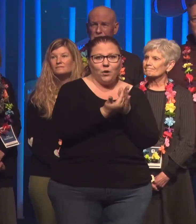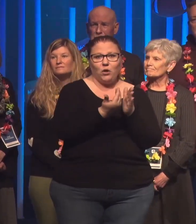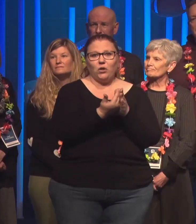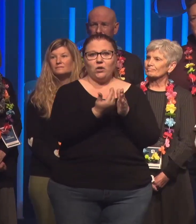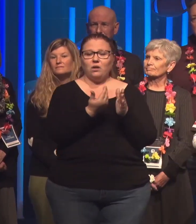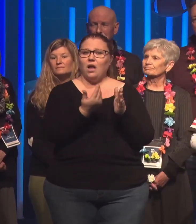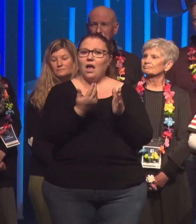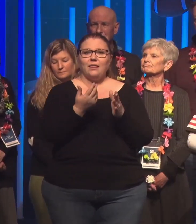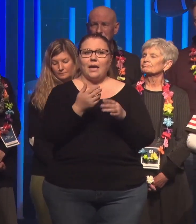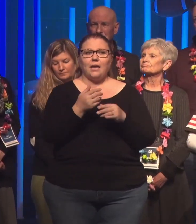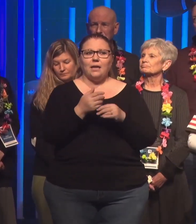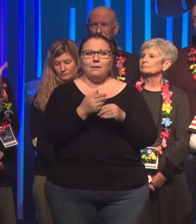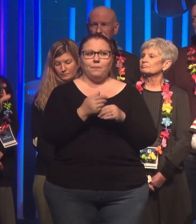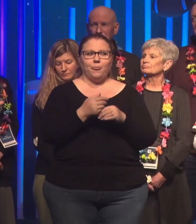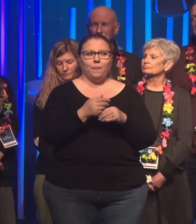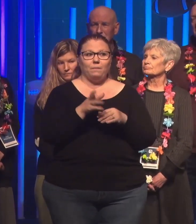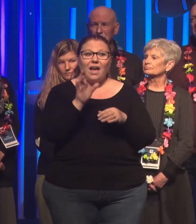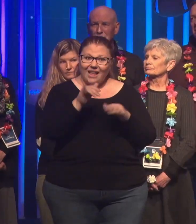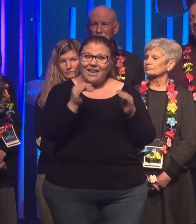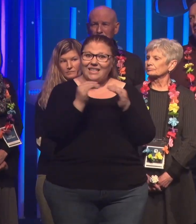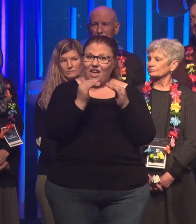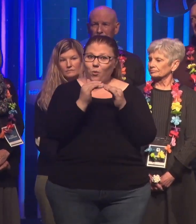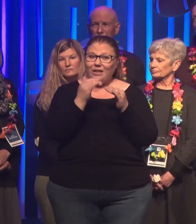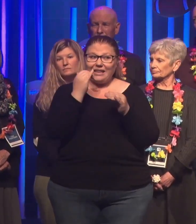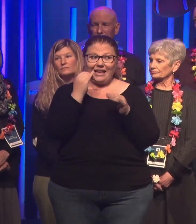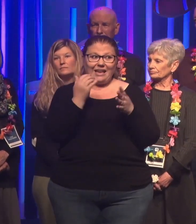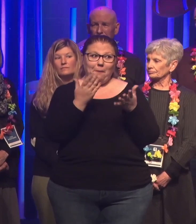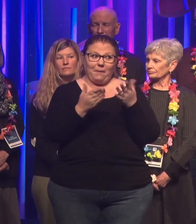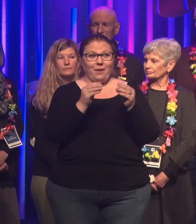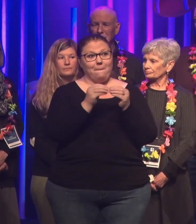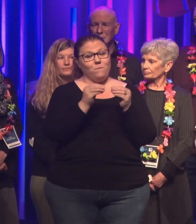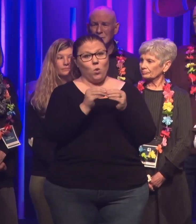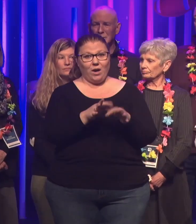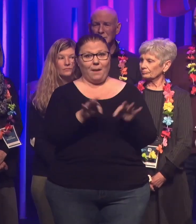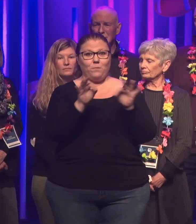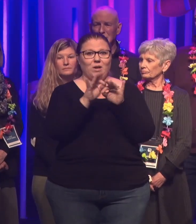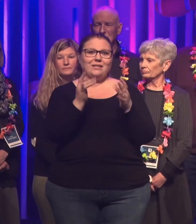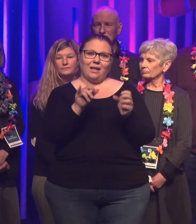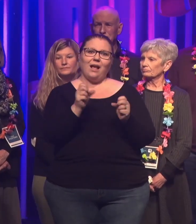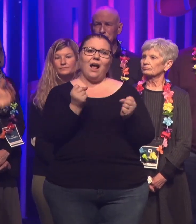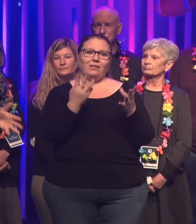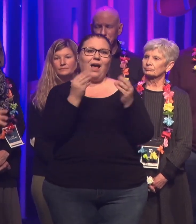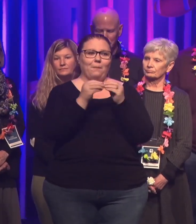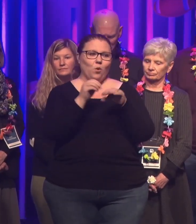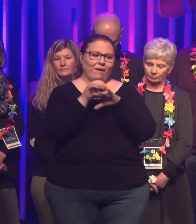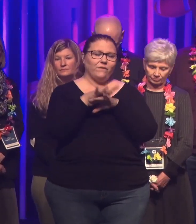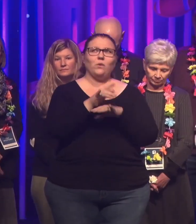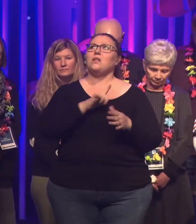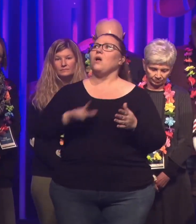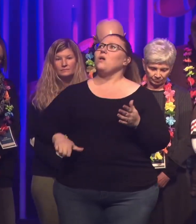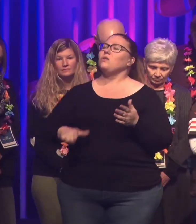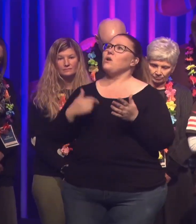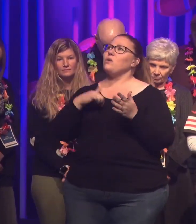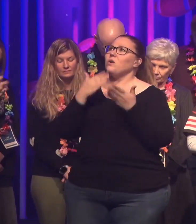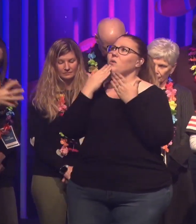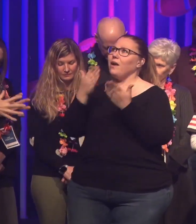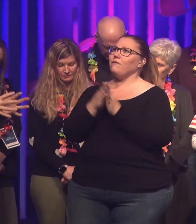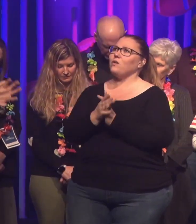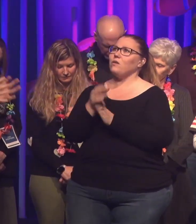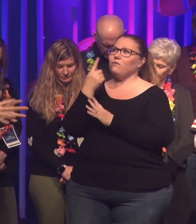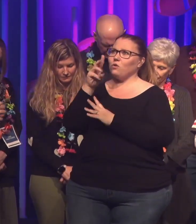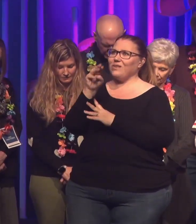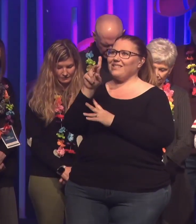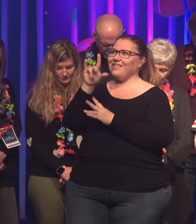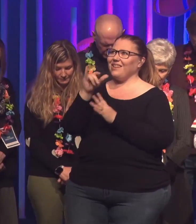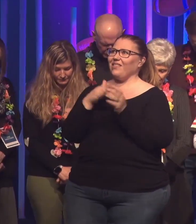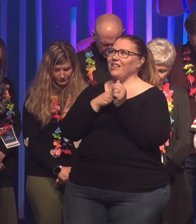that is not of equal, if not more important, because there's so much influence that we have there. All right, so let's pray. Lord, we're so grateful for Wendy and